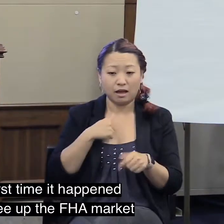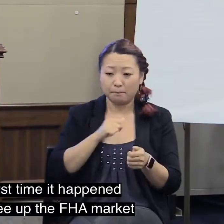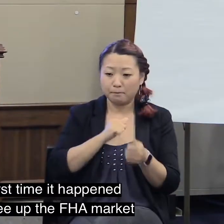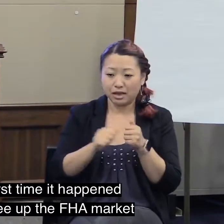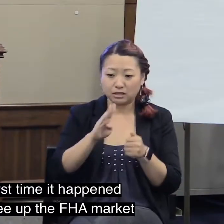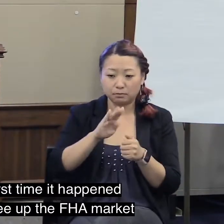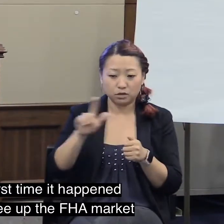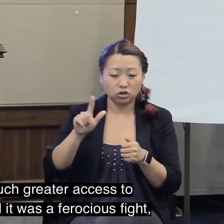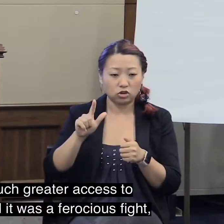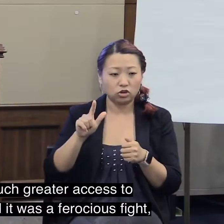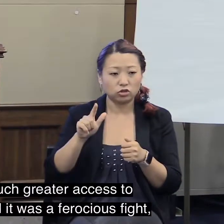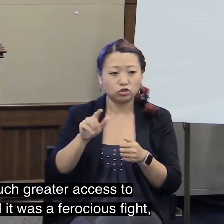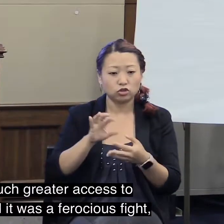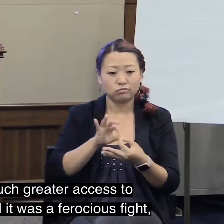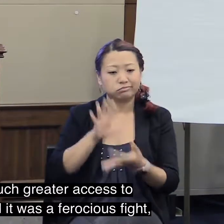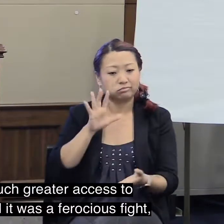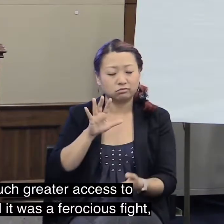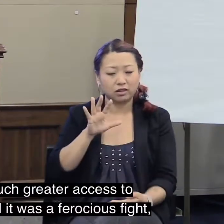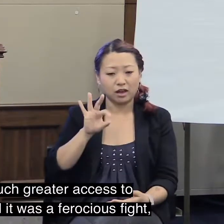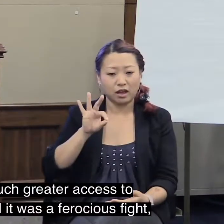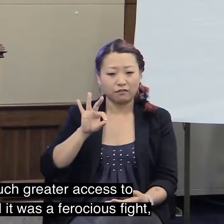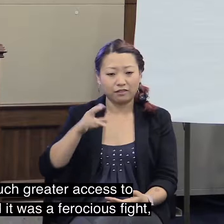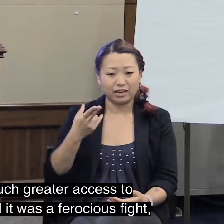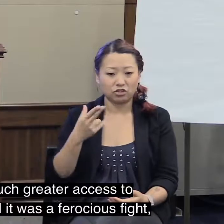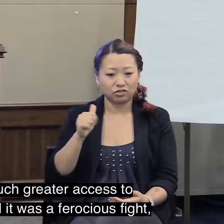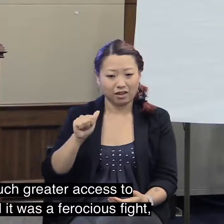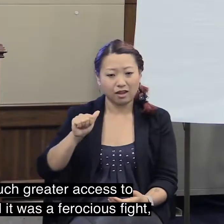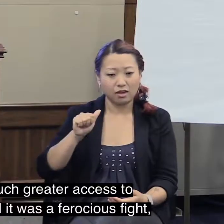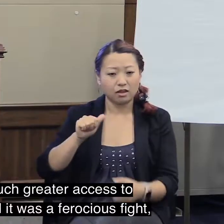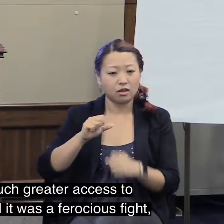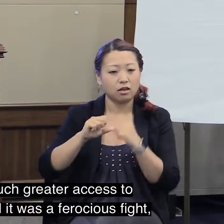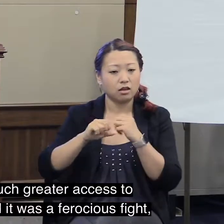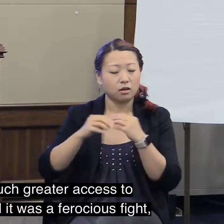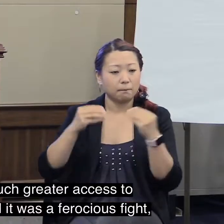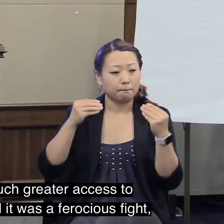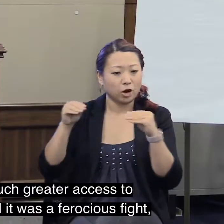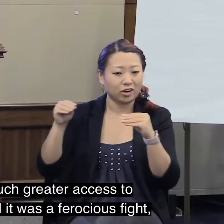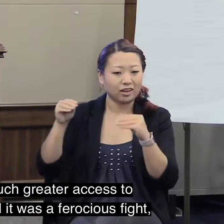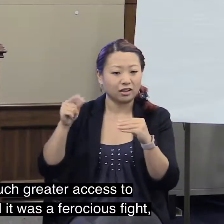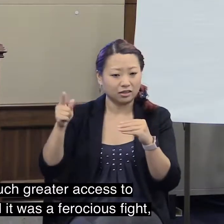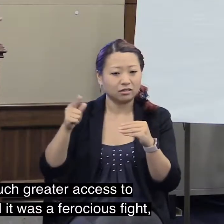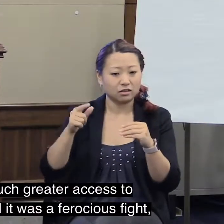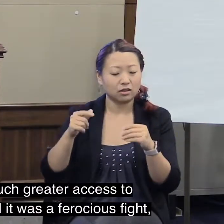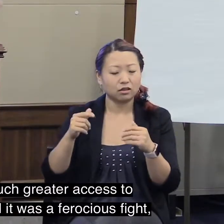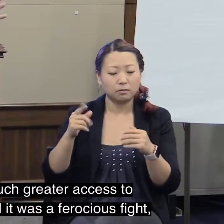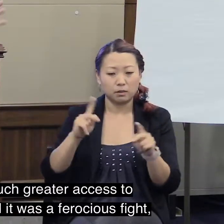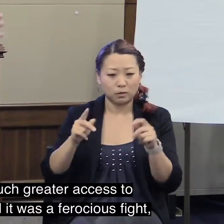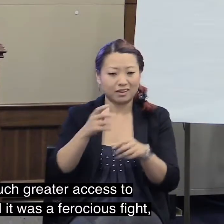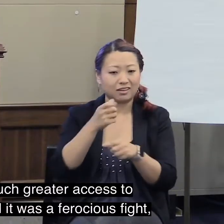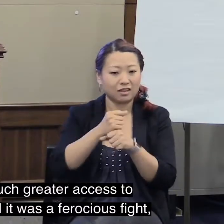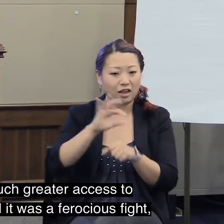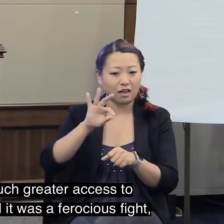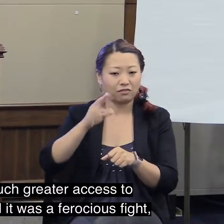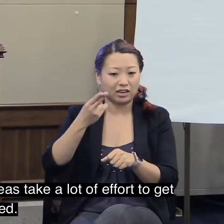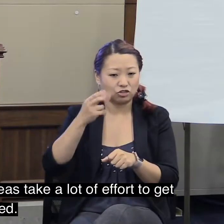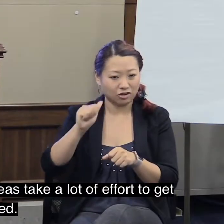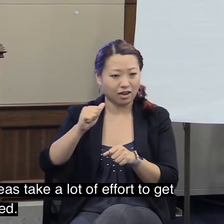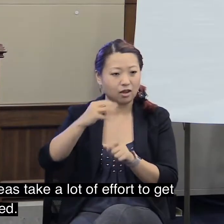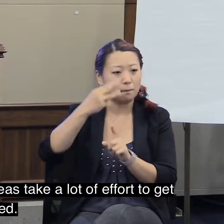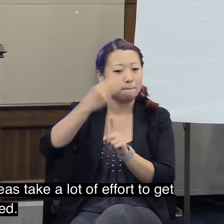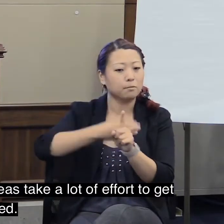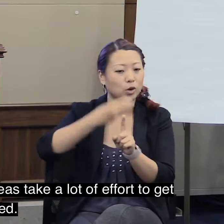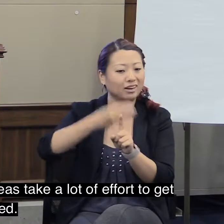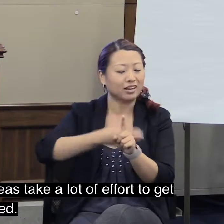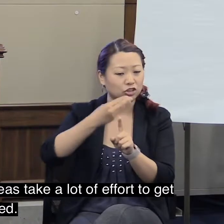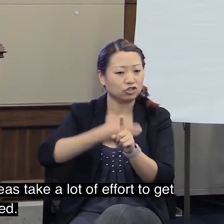up the FHA market so that people would have much greater access to getting FHA mortgages, and it was a ferocious fight. It's amazing